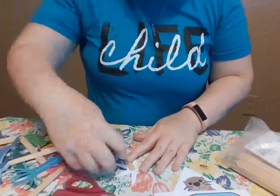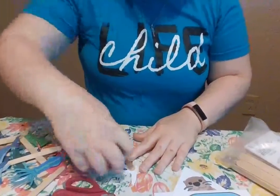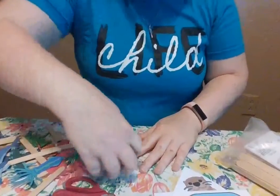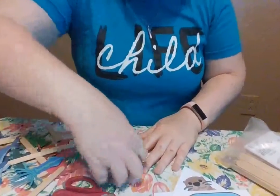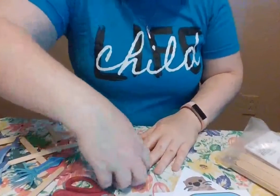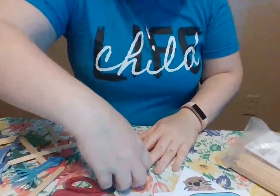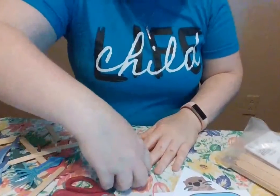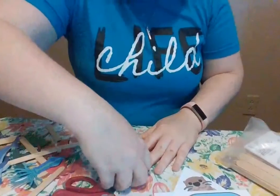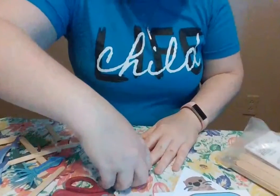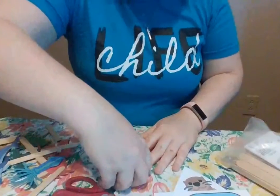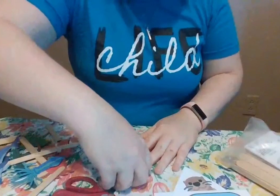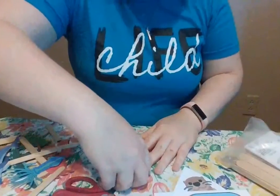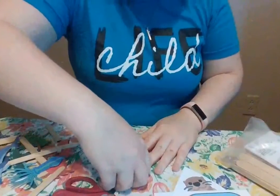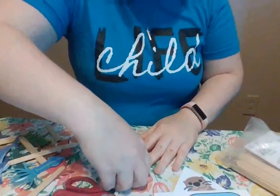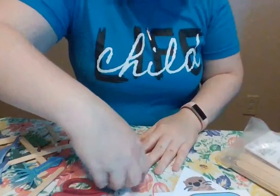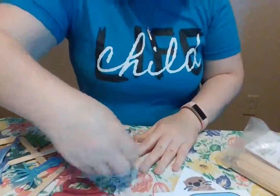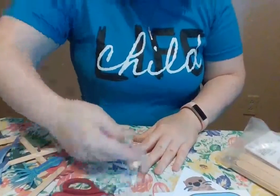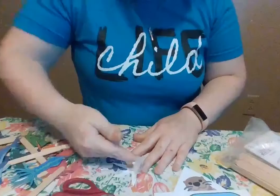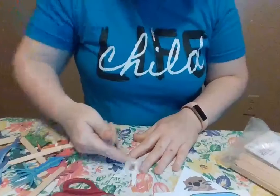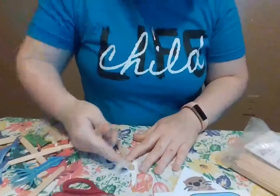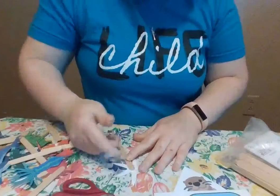Put it across